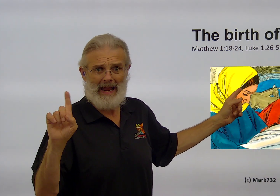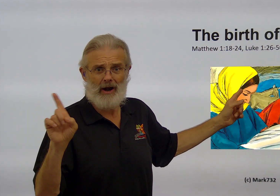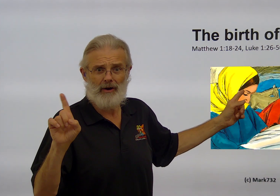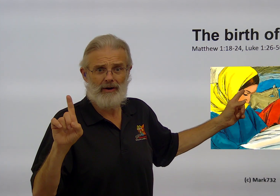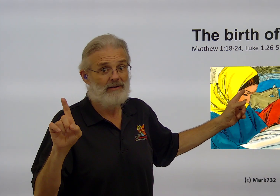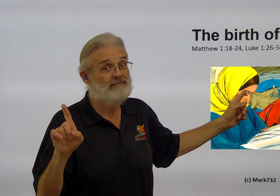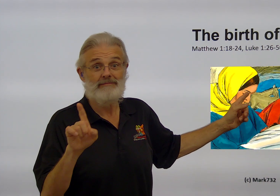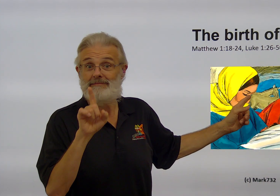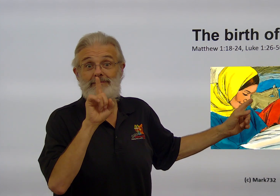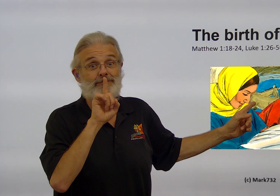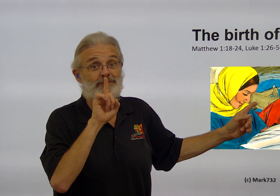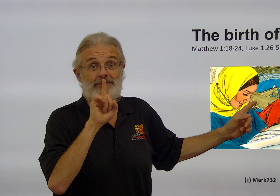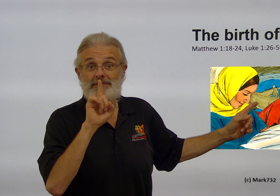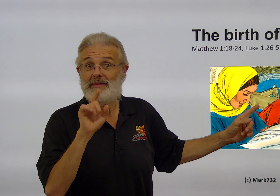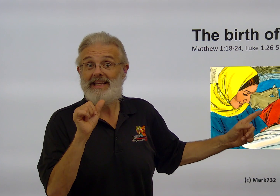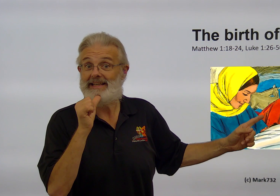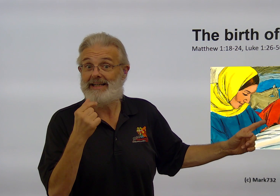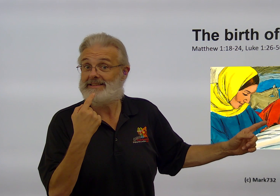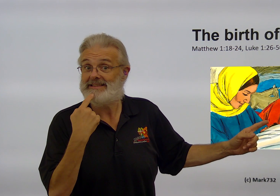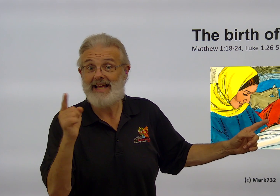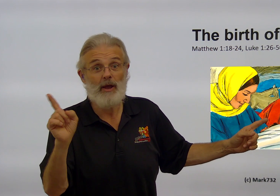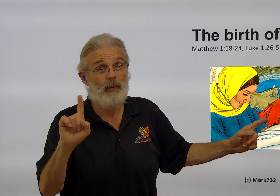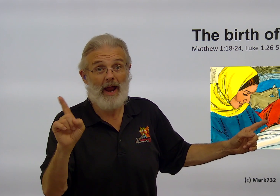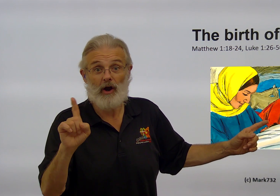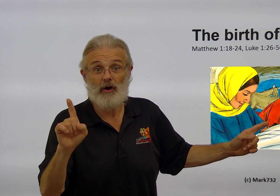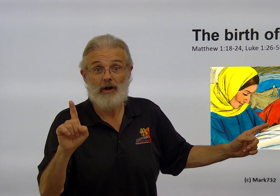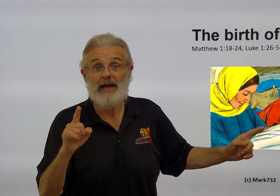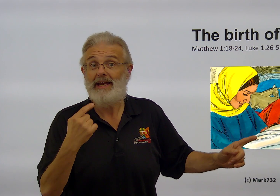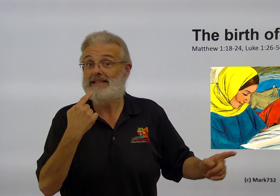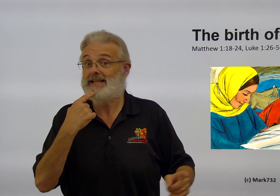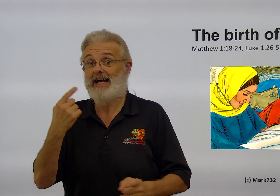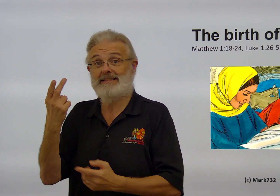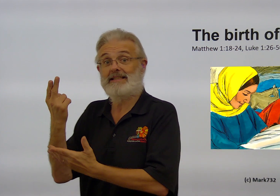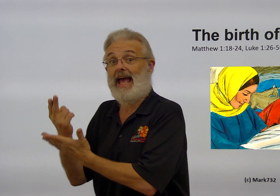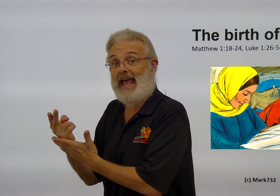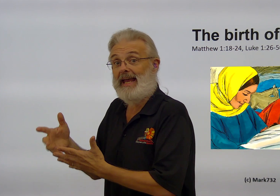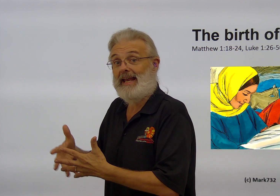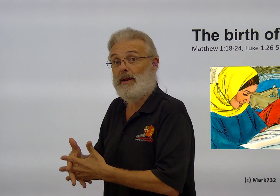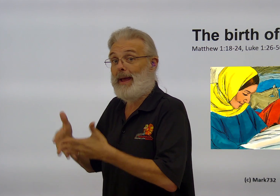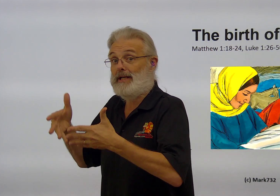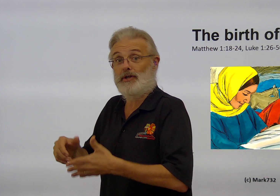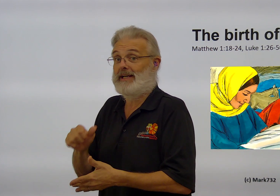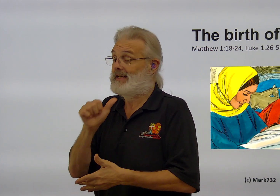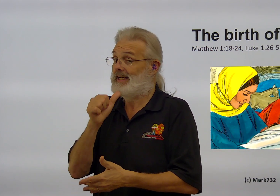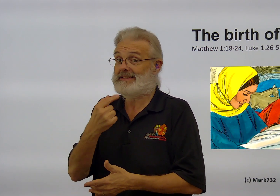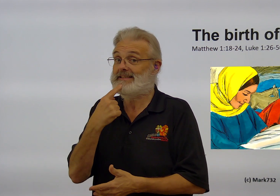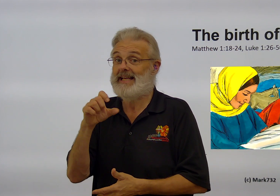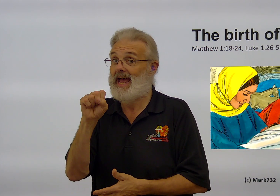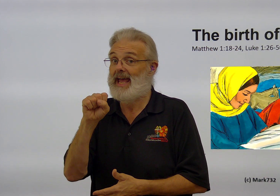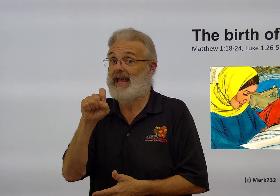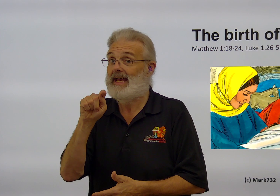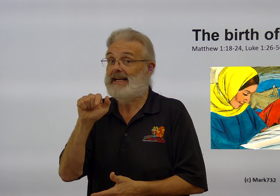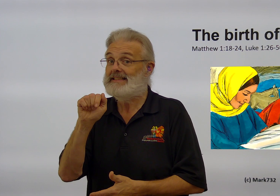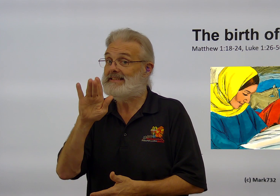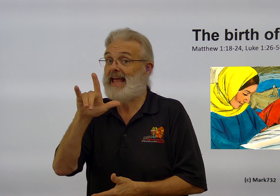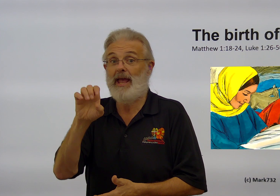Where? It doesn't say where. It says laid in a manger. It doesn't say